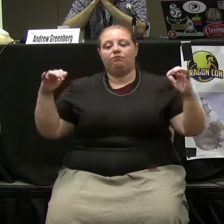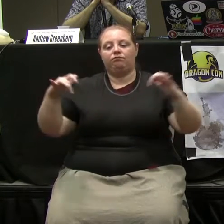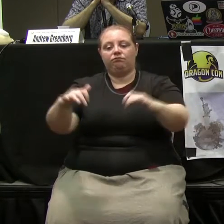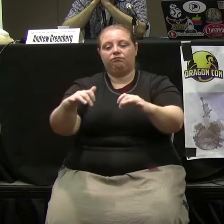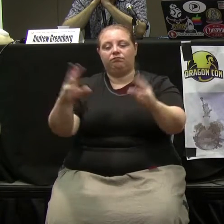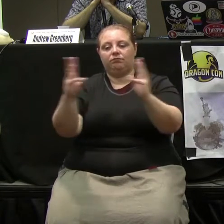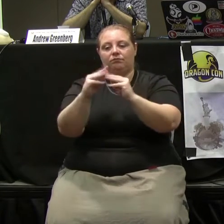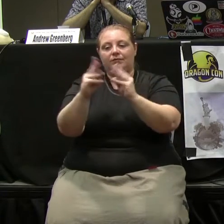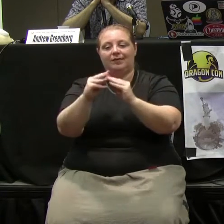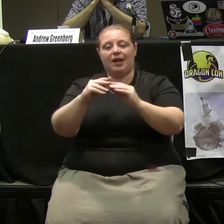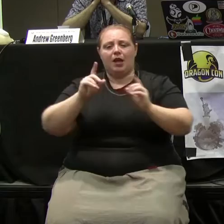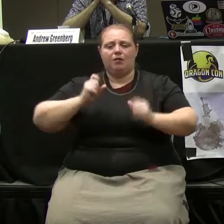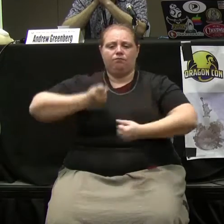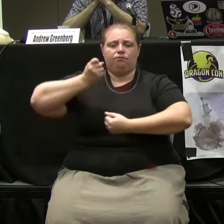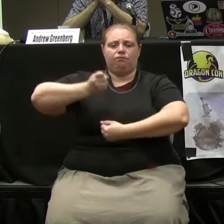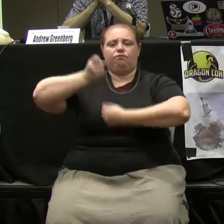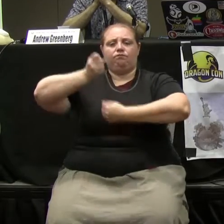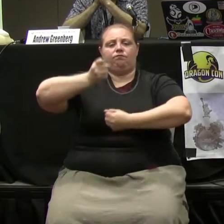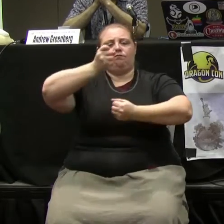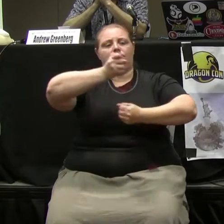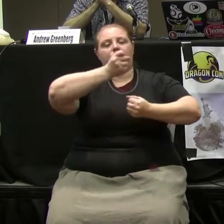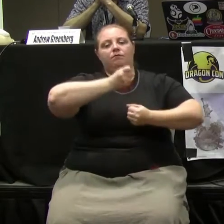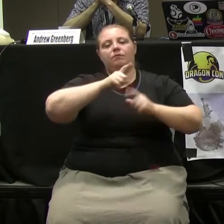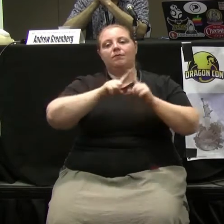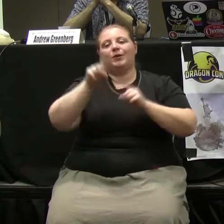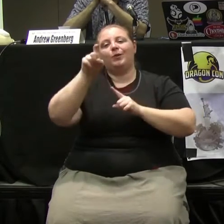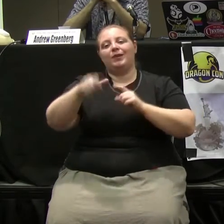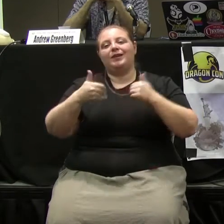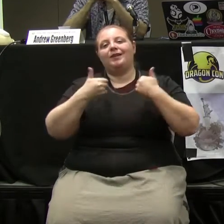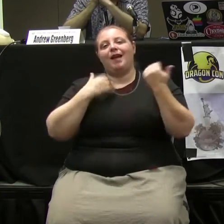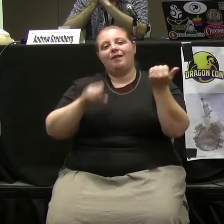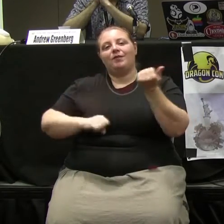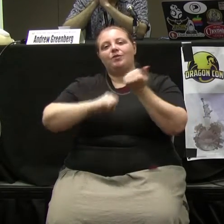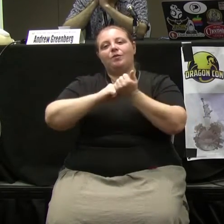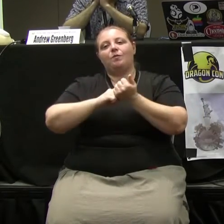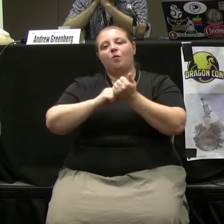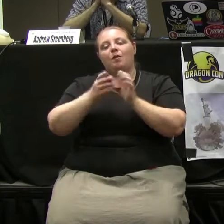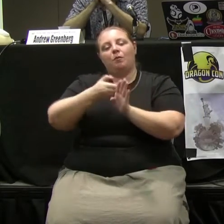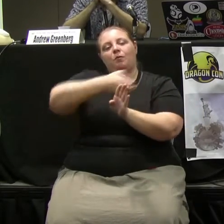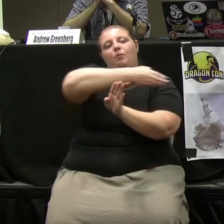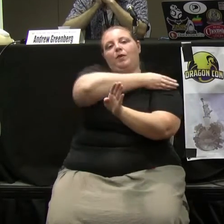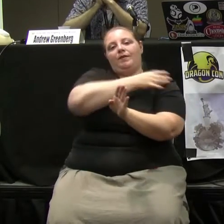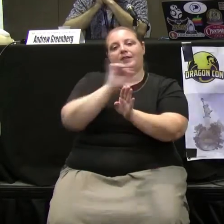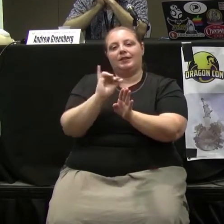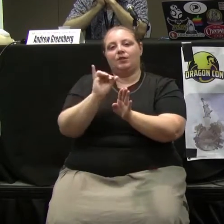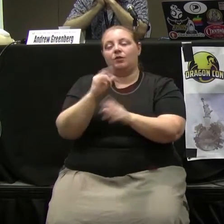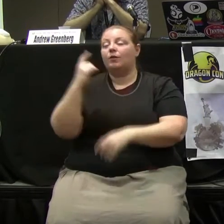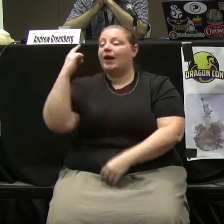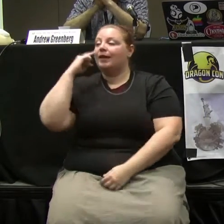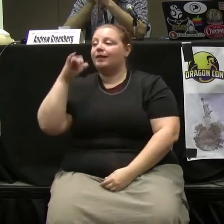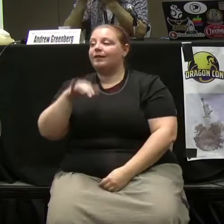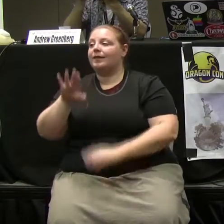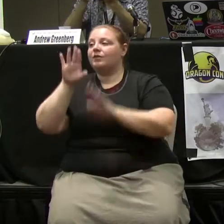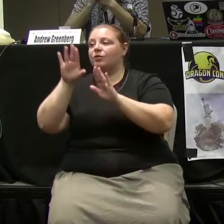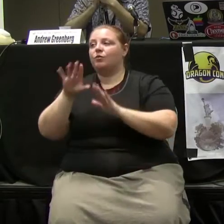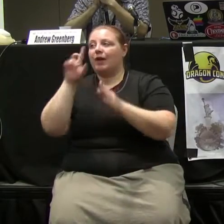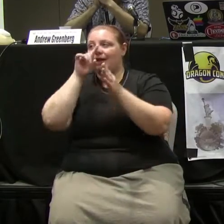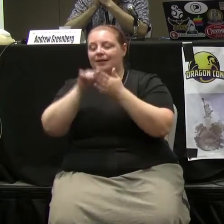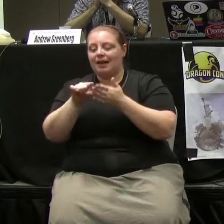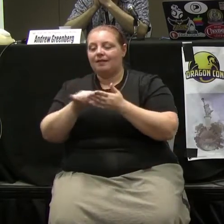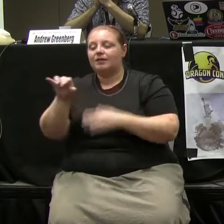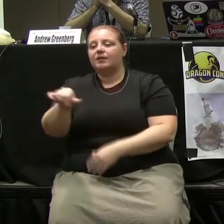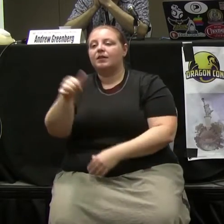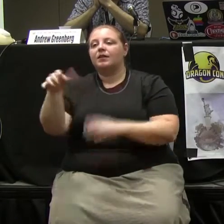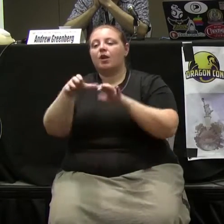out front is fine, but you need the back end to support it as well. No, I think that's a great analysis. Another group that